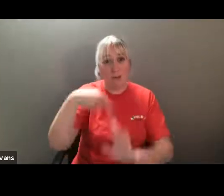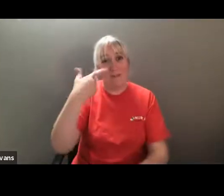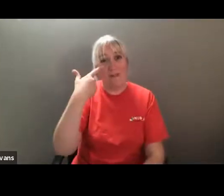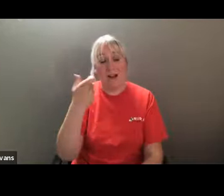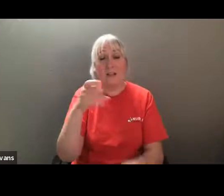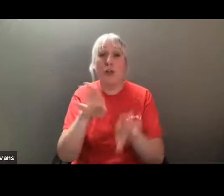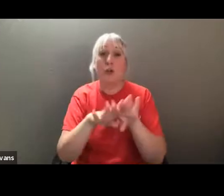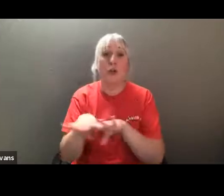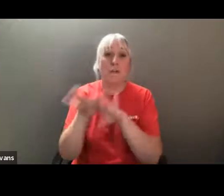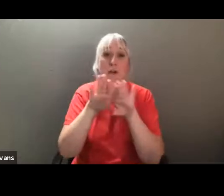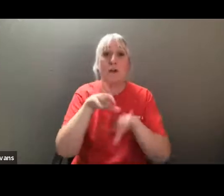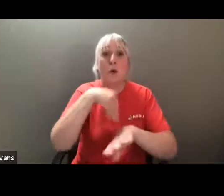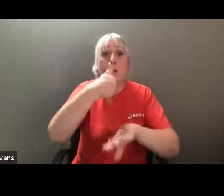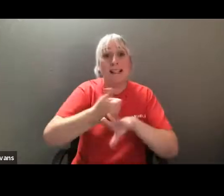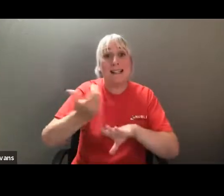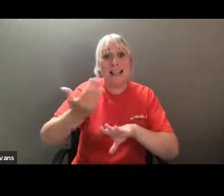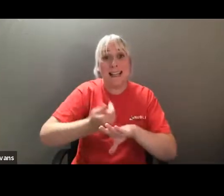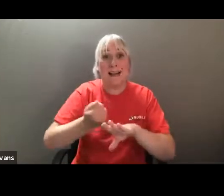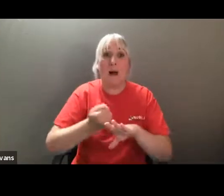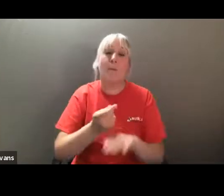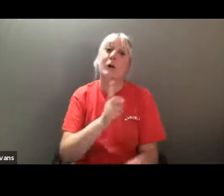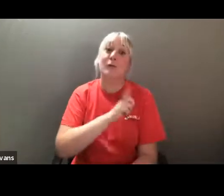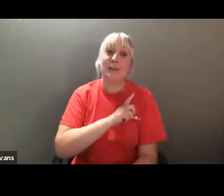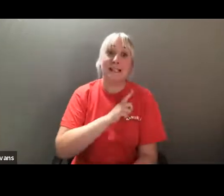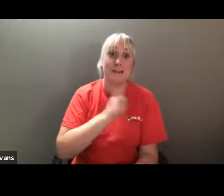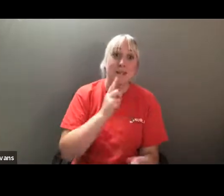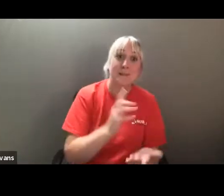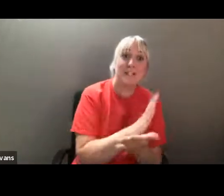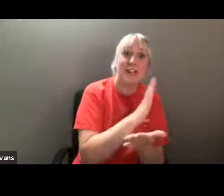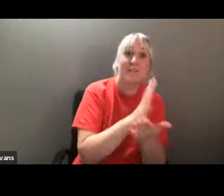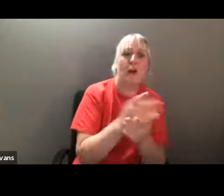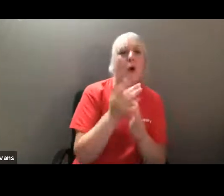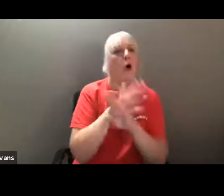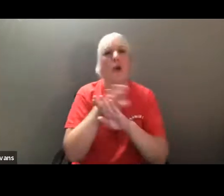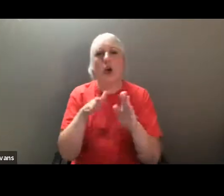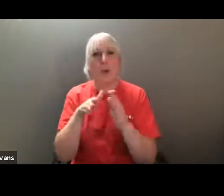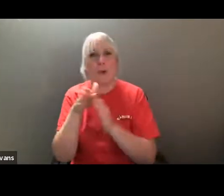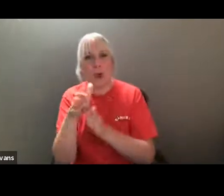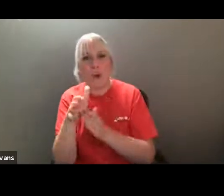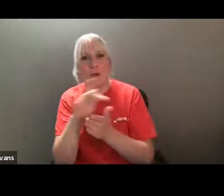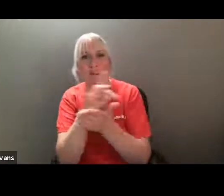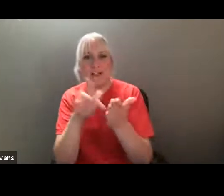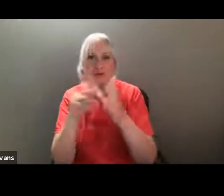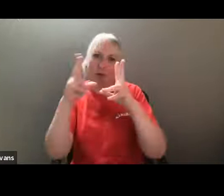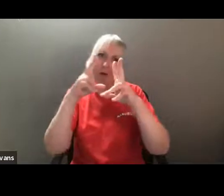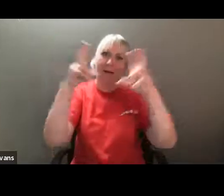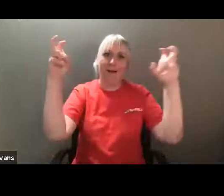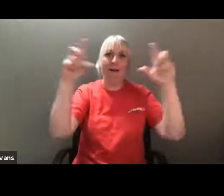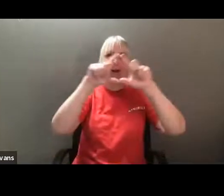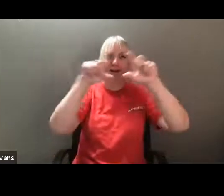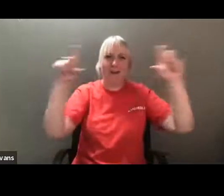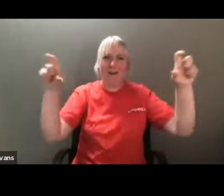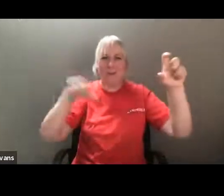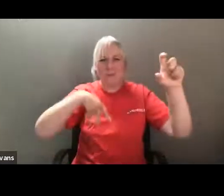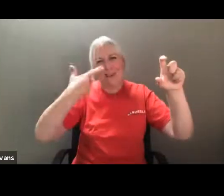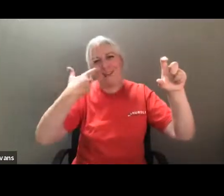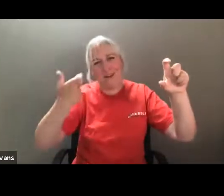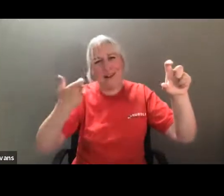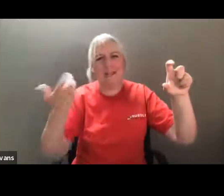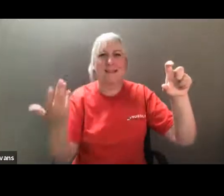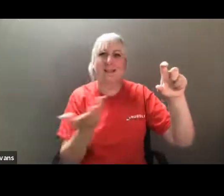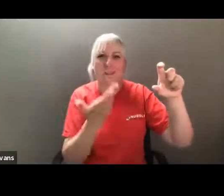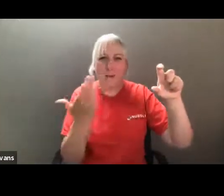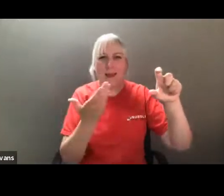Basic Income, Reasons to be Cheerful or No-Go Central. We do love our Ian Dury at DPAC, which can be found in